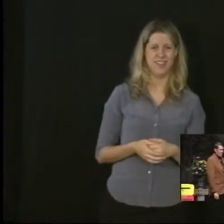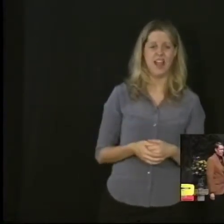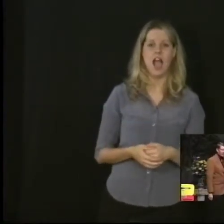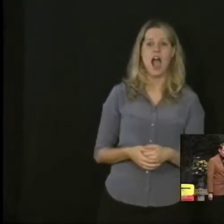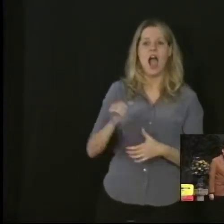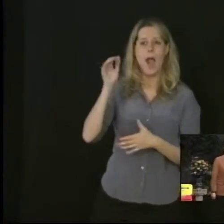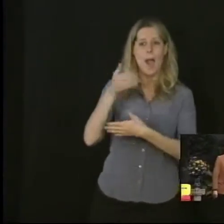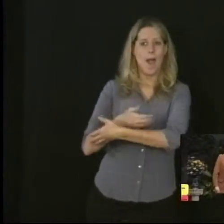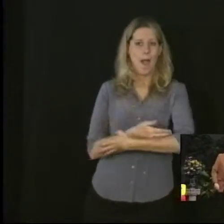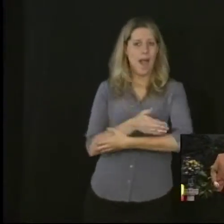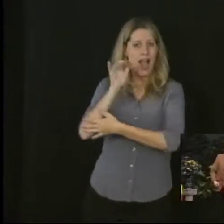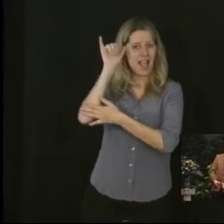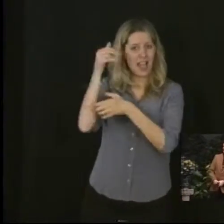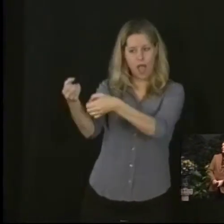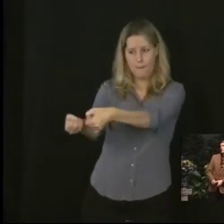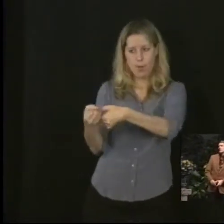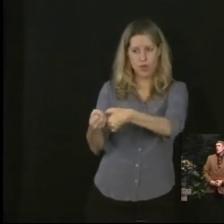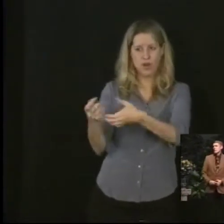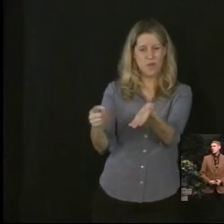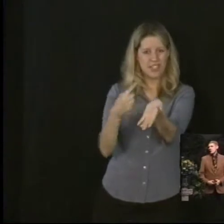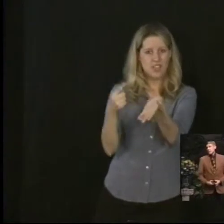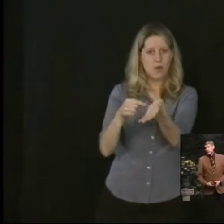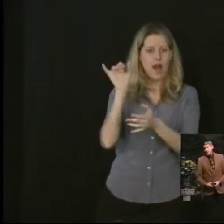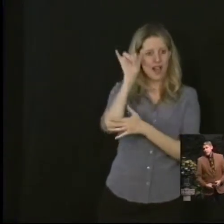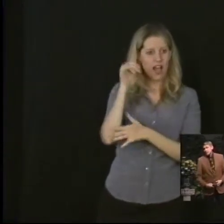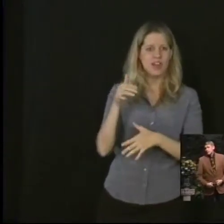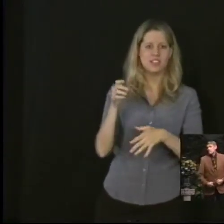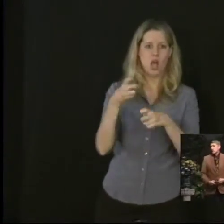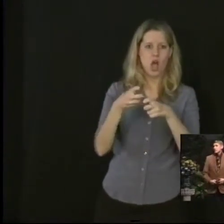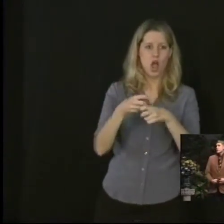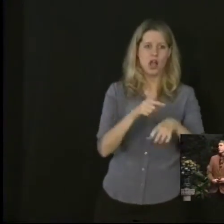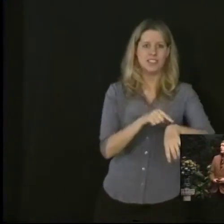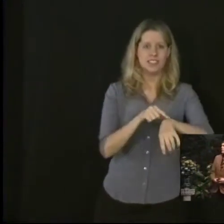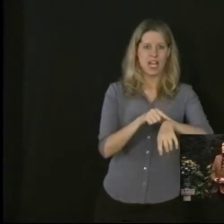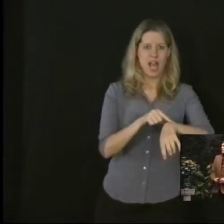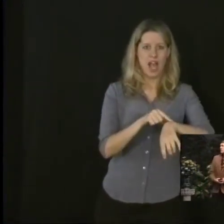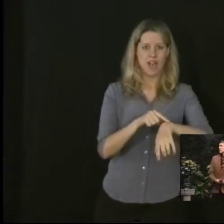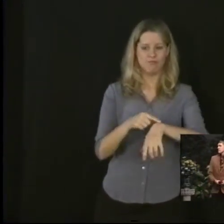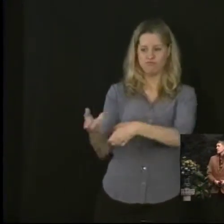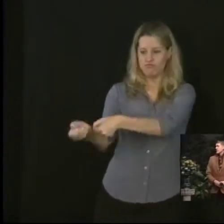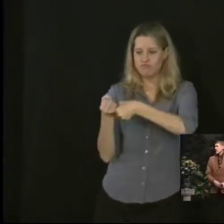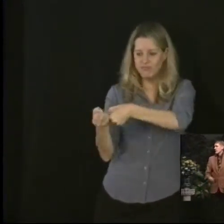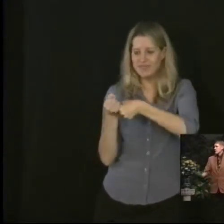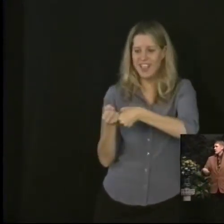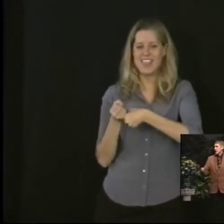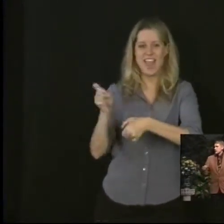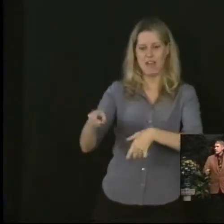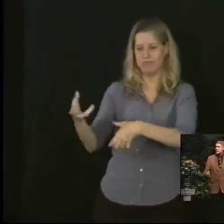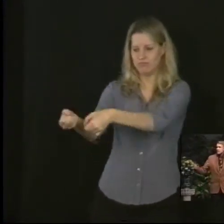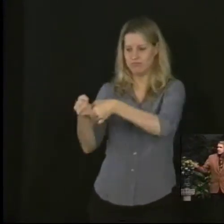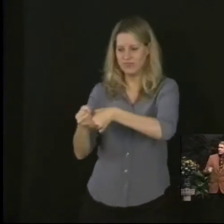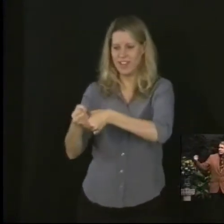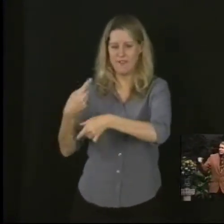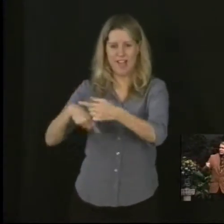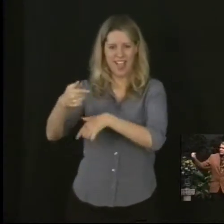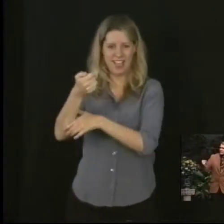A calf puller. Once in a while a cow has a hard time having that baby calf, and so to get the calf puller out, tie the cable around the calf's leg